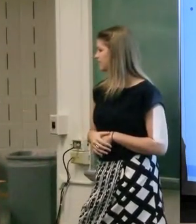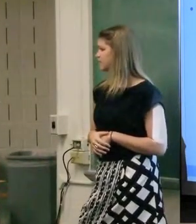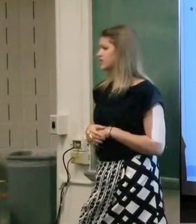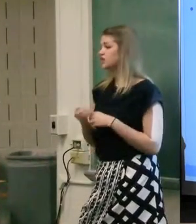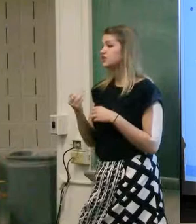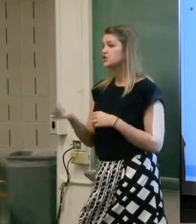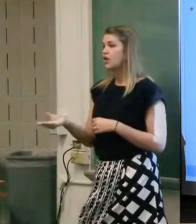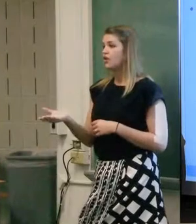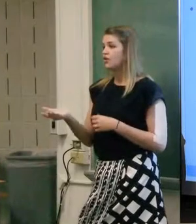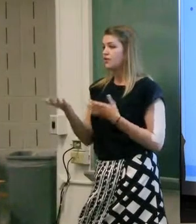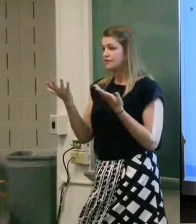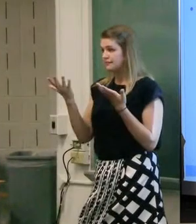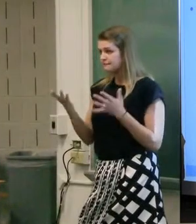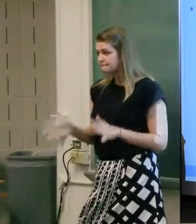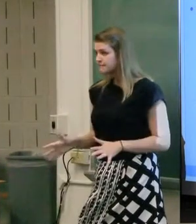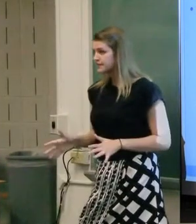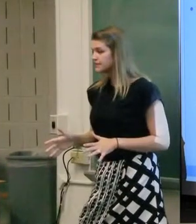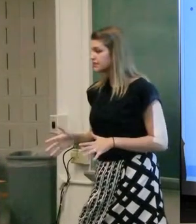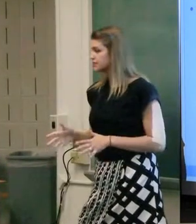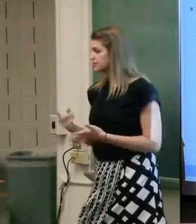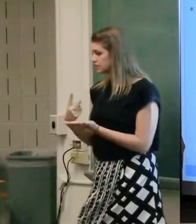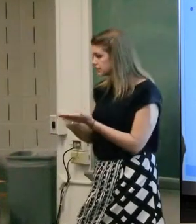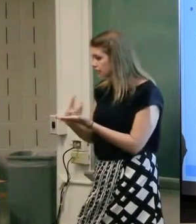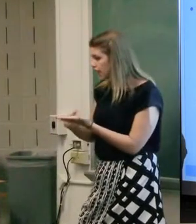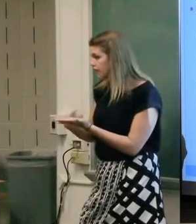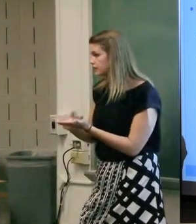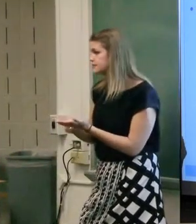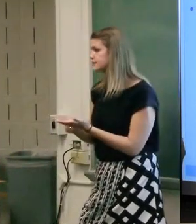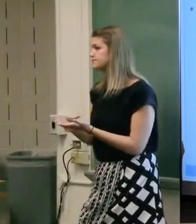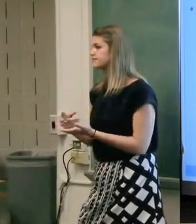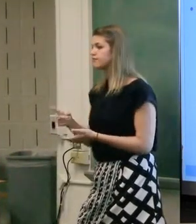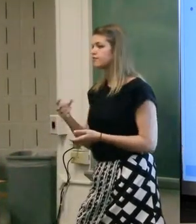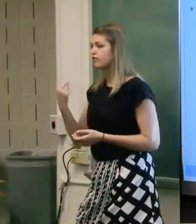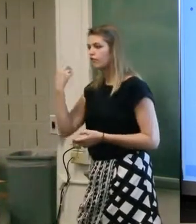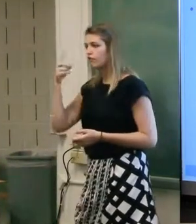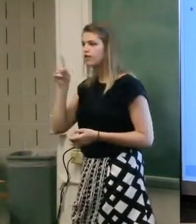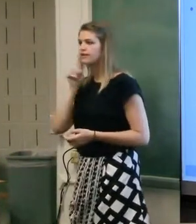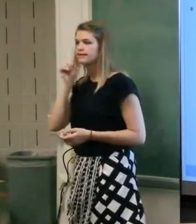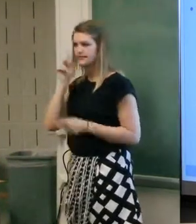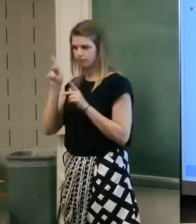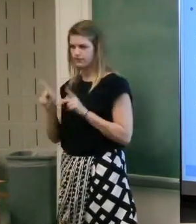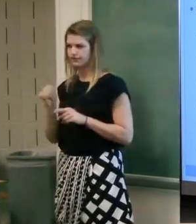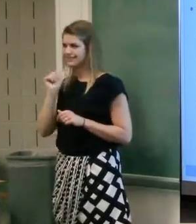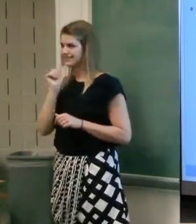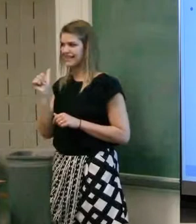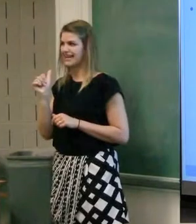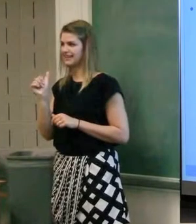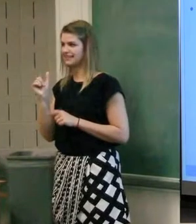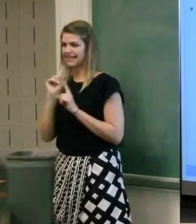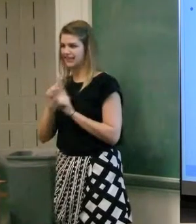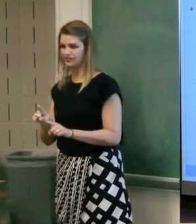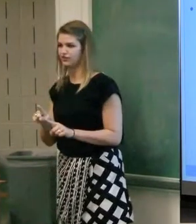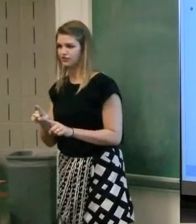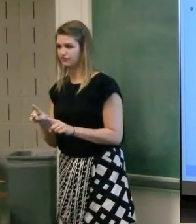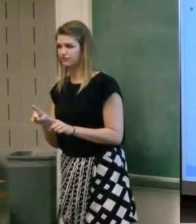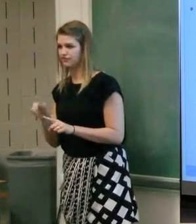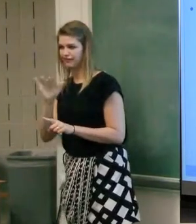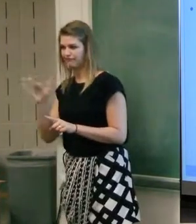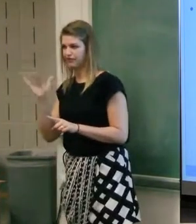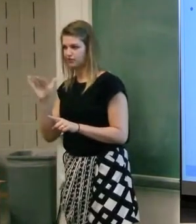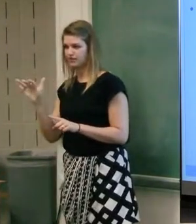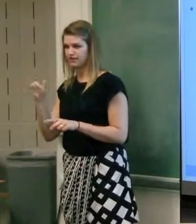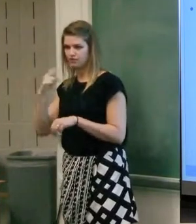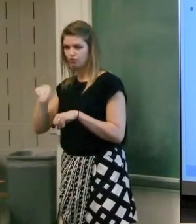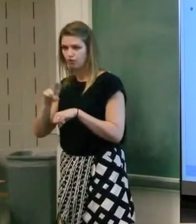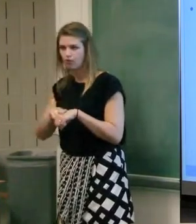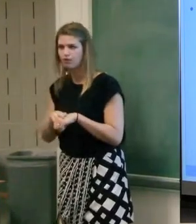So after that, I talked to her about that. And she said that for a deaf person, it doesn't seem that way. Like, it's